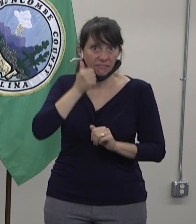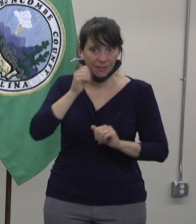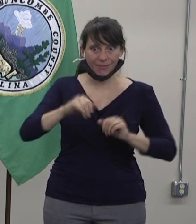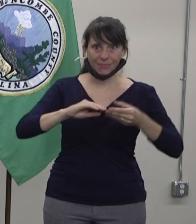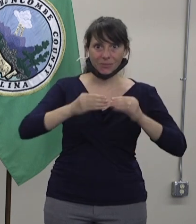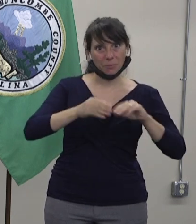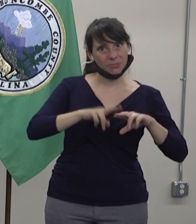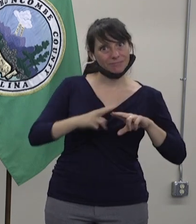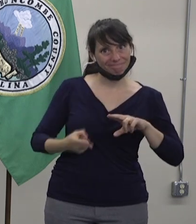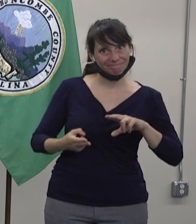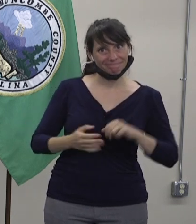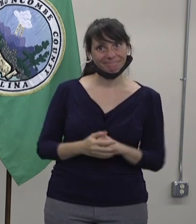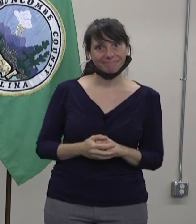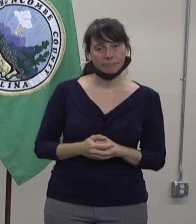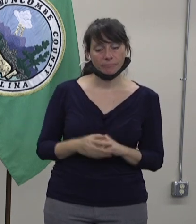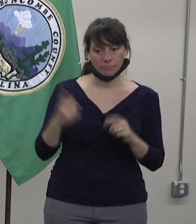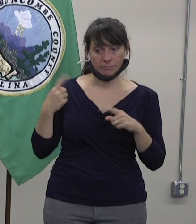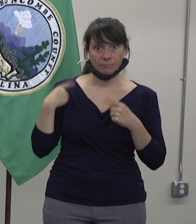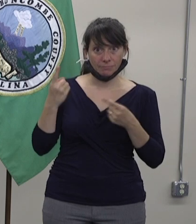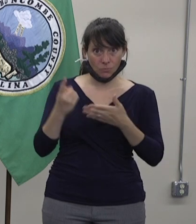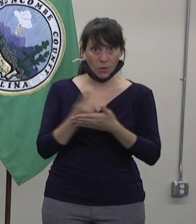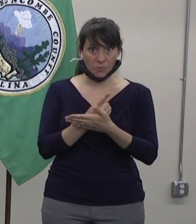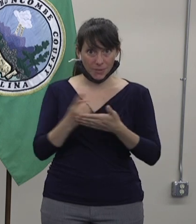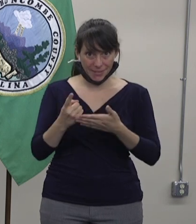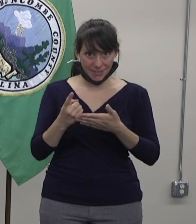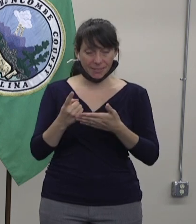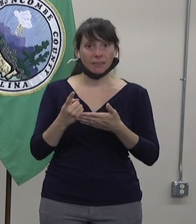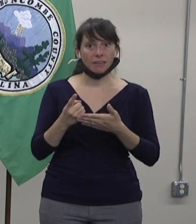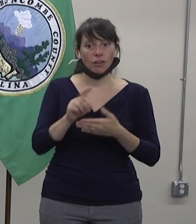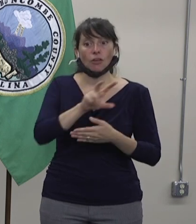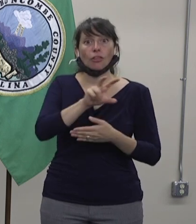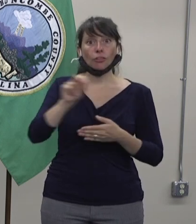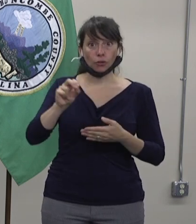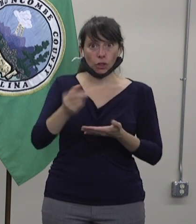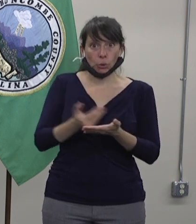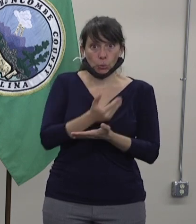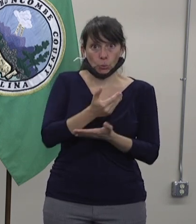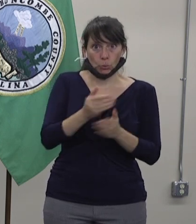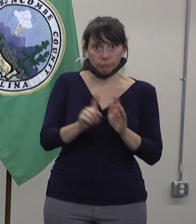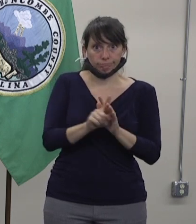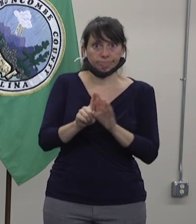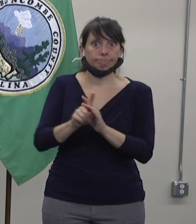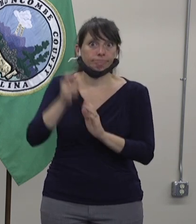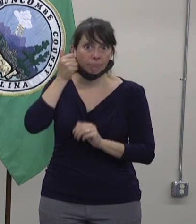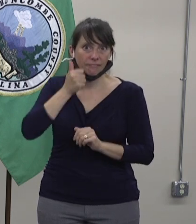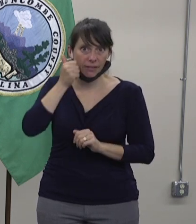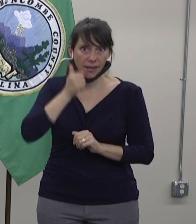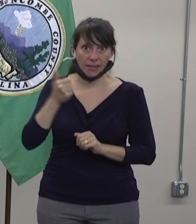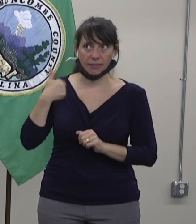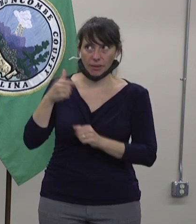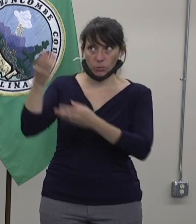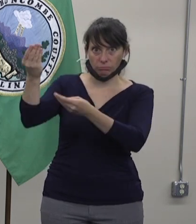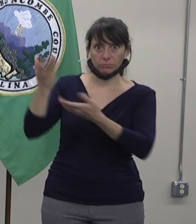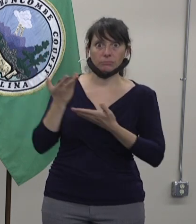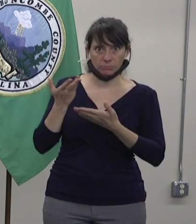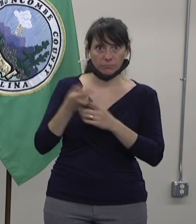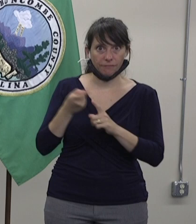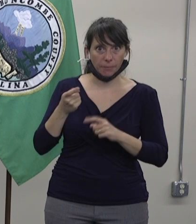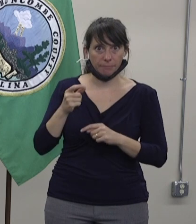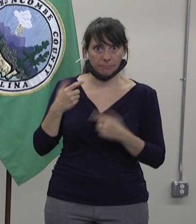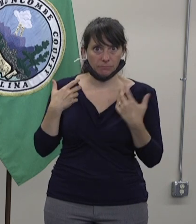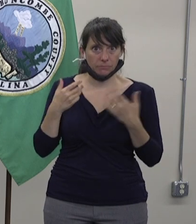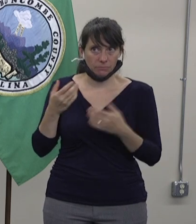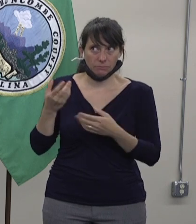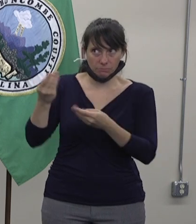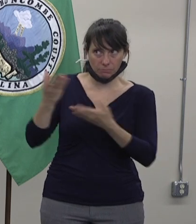Over the last week, an average of 30 new cases have been reported daily to Buncombe County Public Health, down